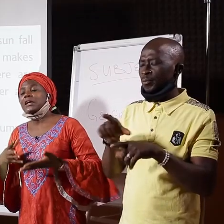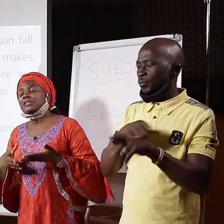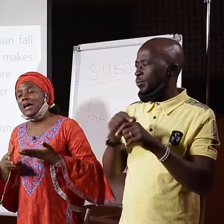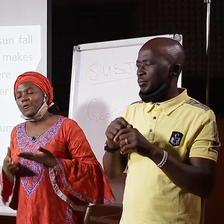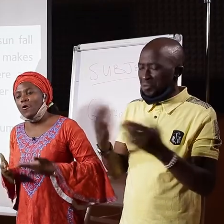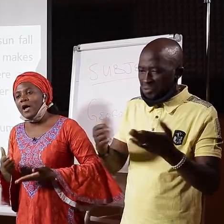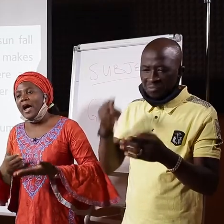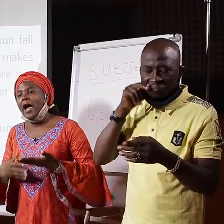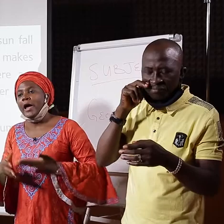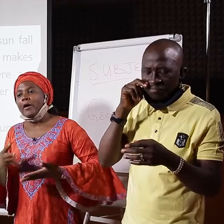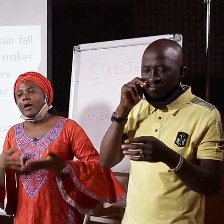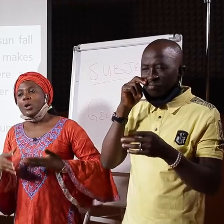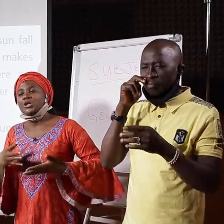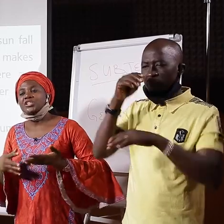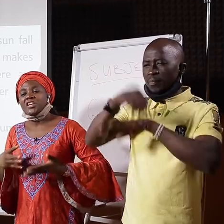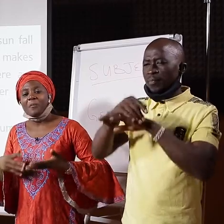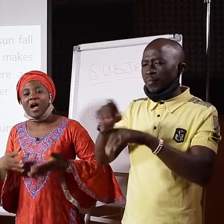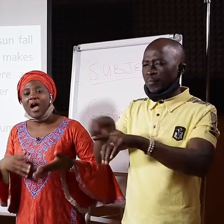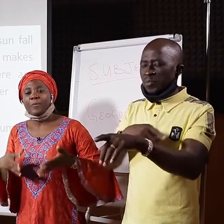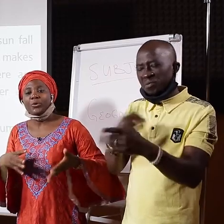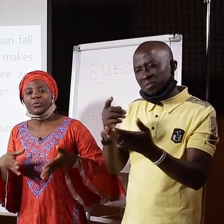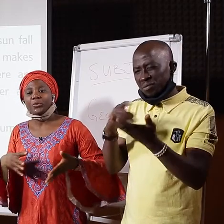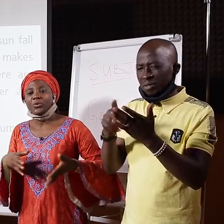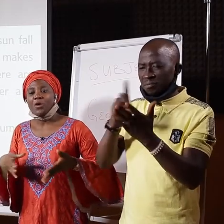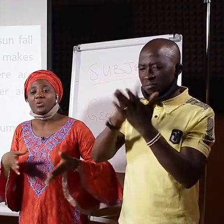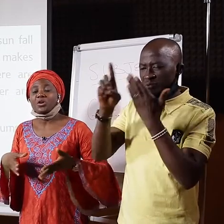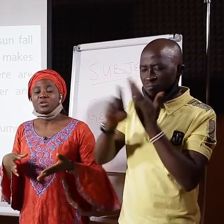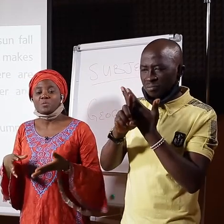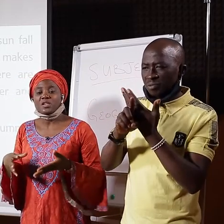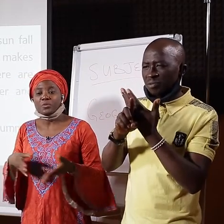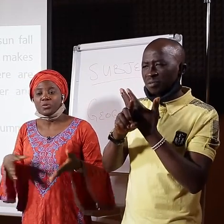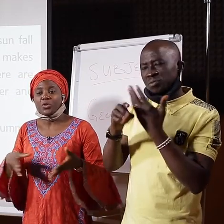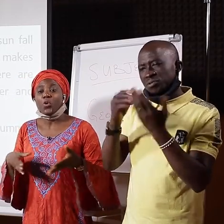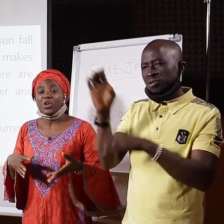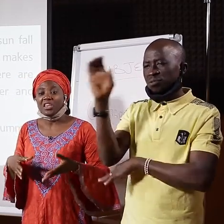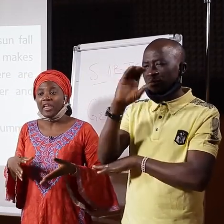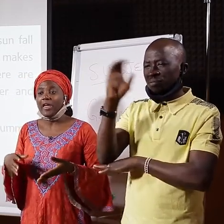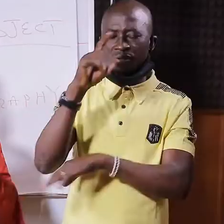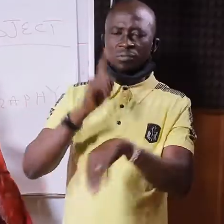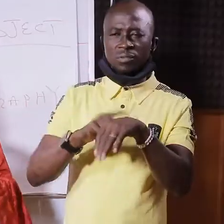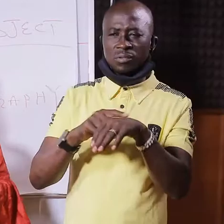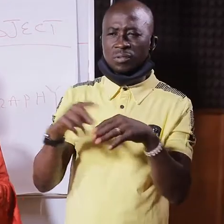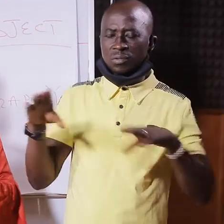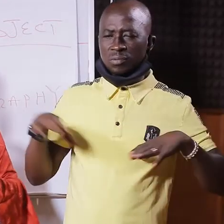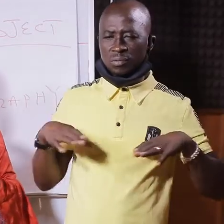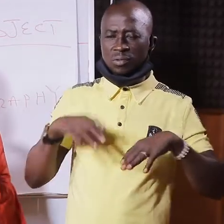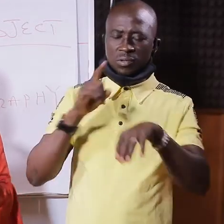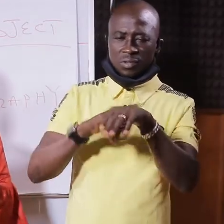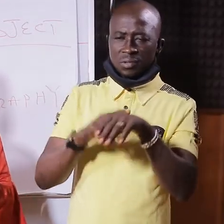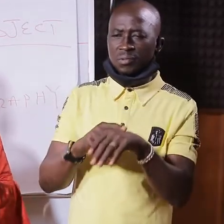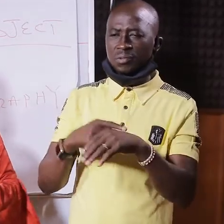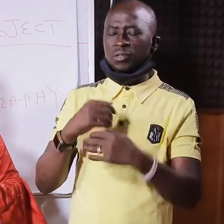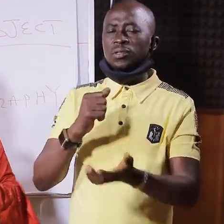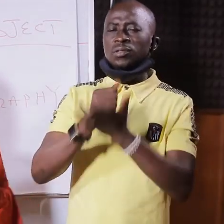our nights are longer around the December period, around the Christmas period, the holiday period. So it helps